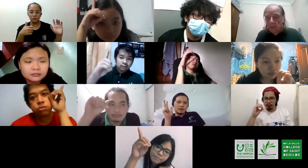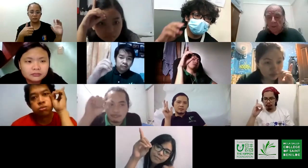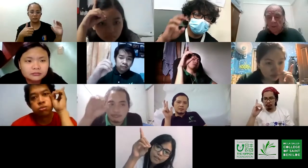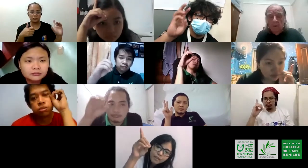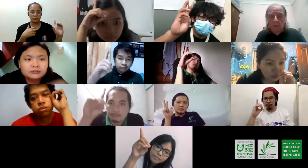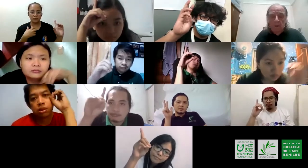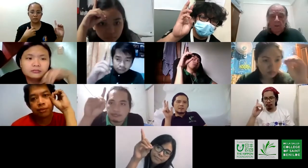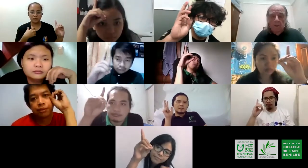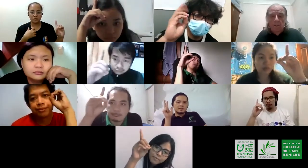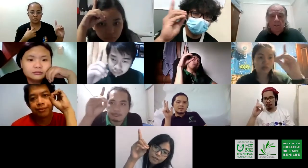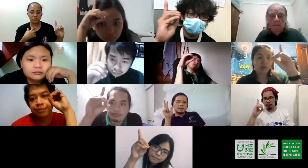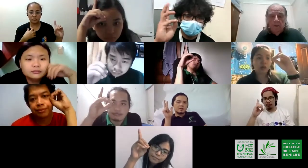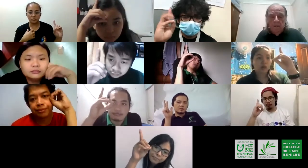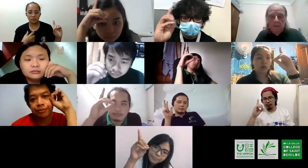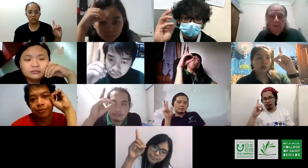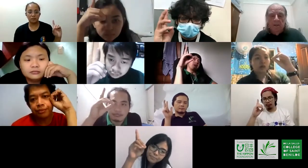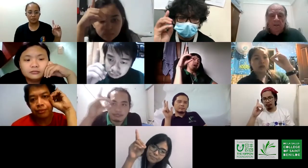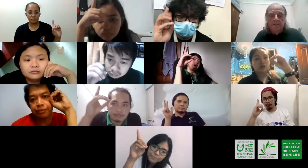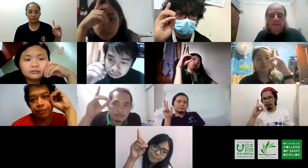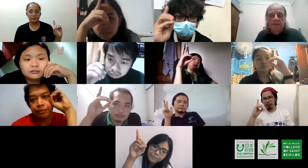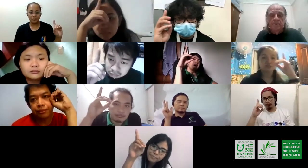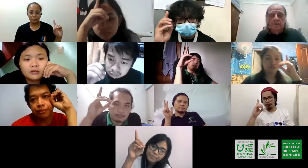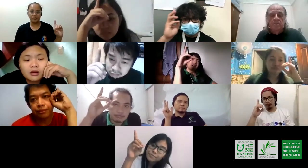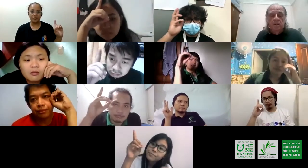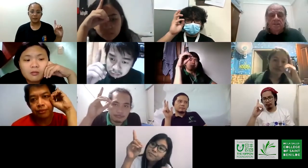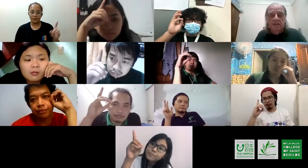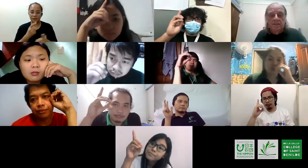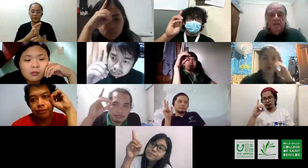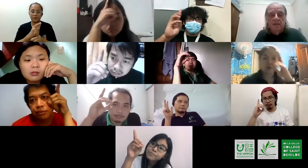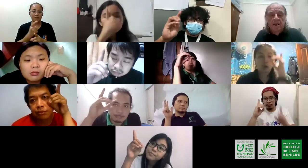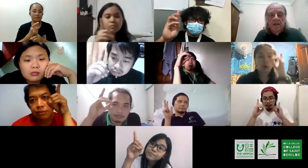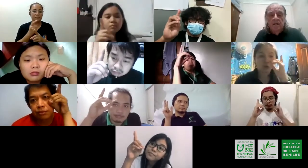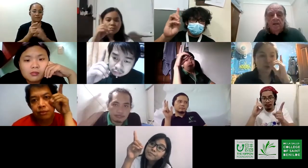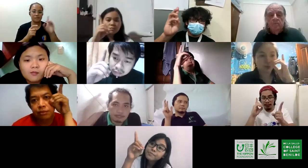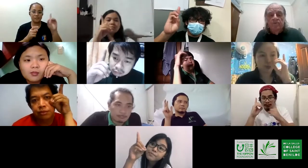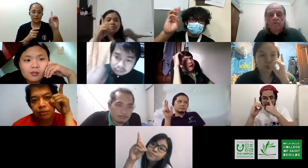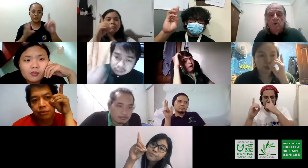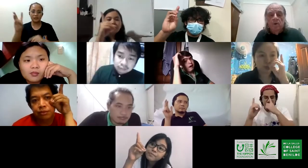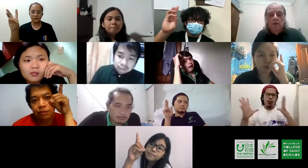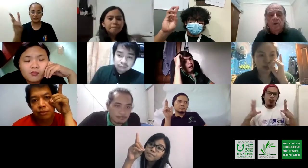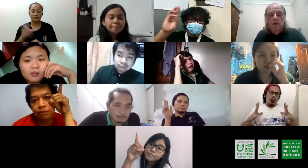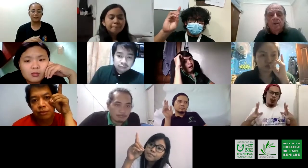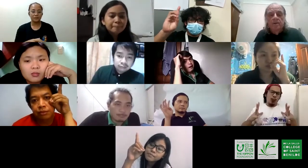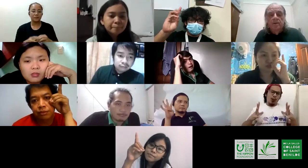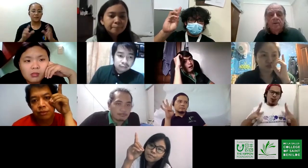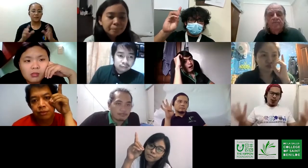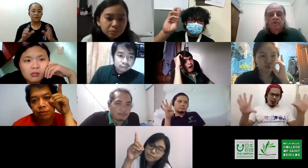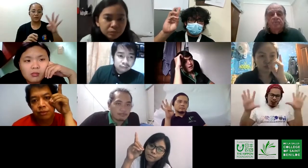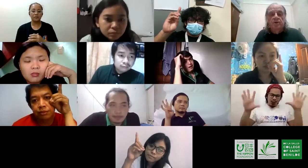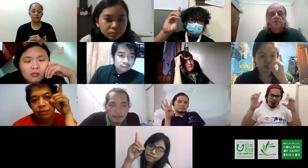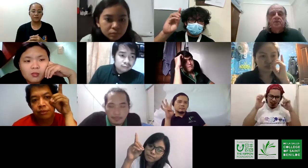this resolution. A, 0, B, 1, C, 5, D,